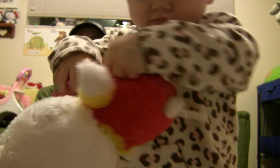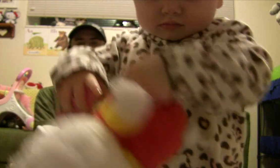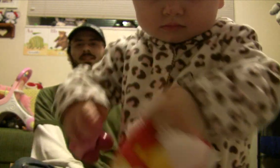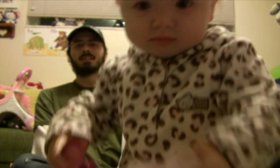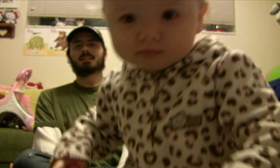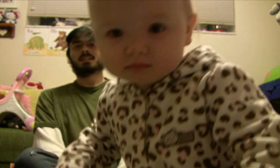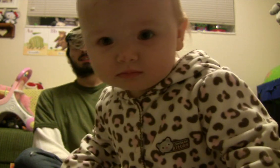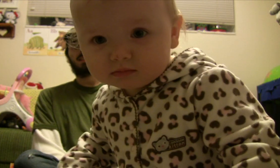Bye-bye.